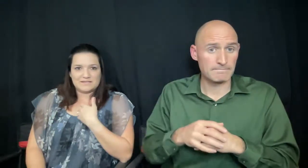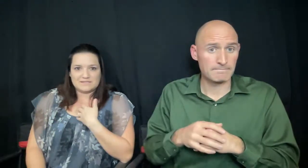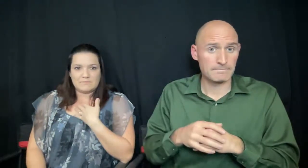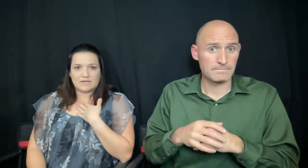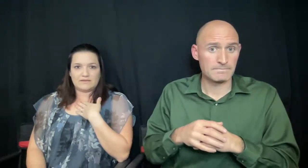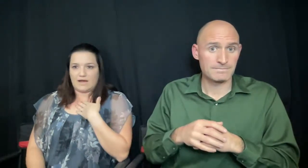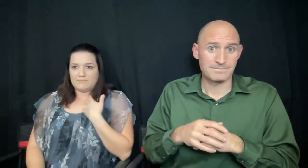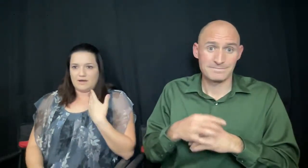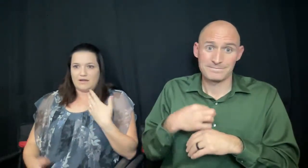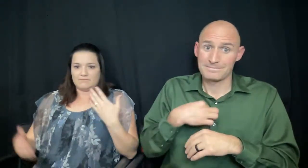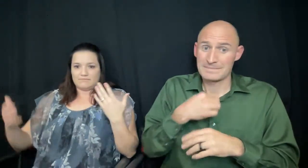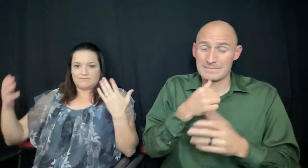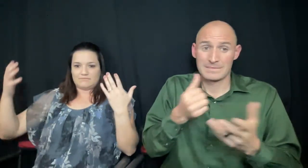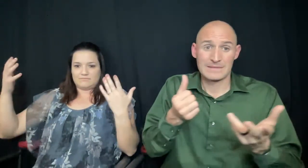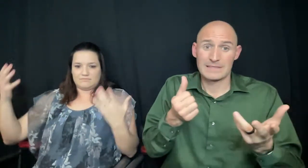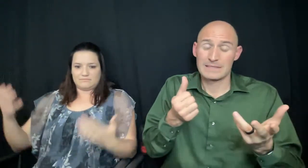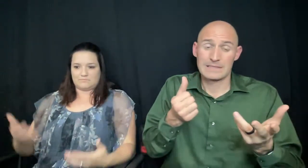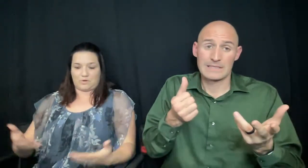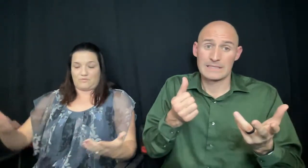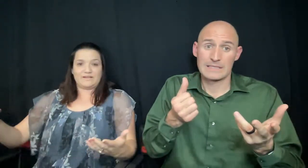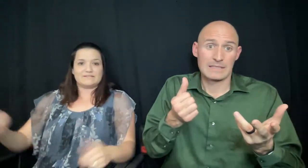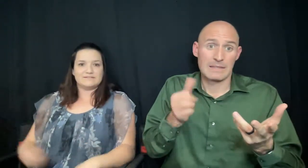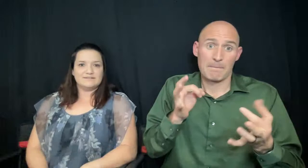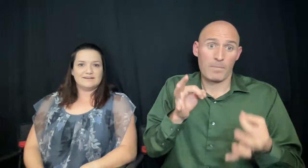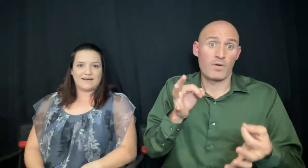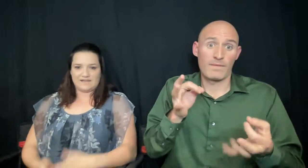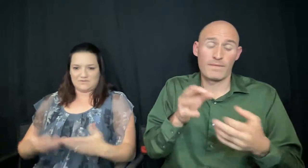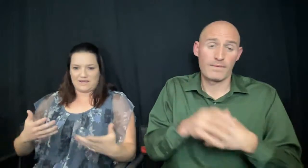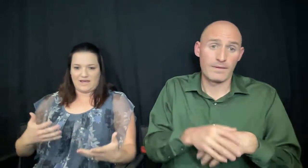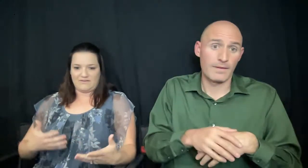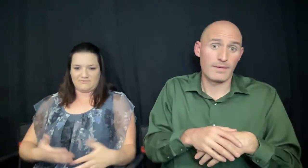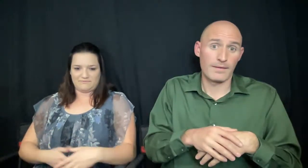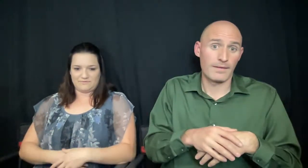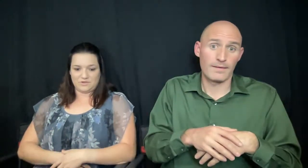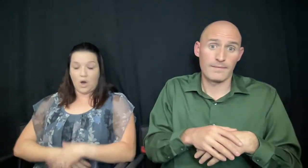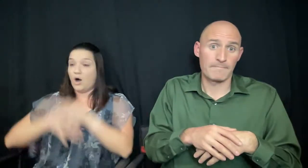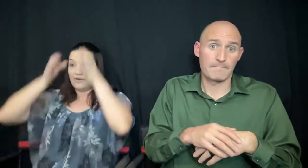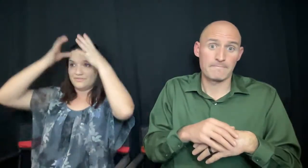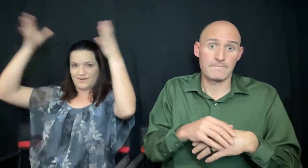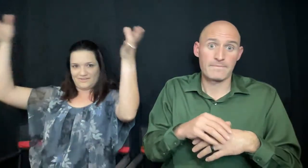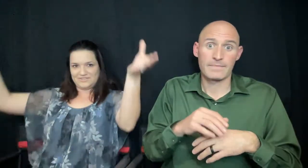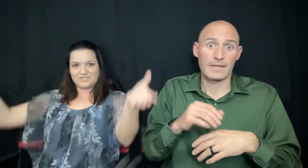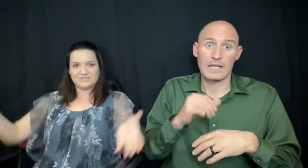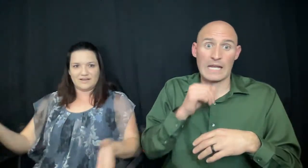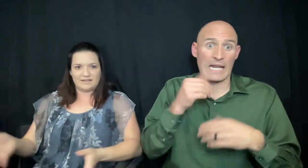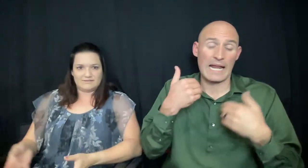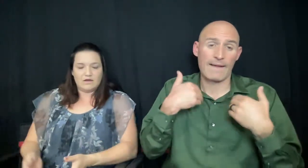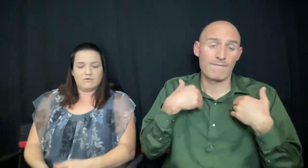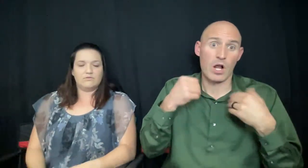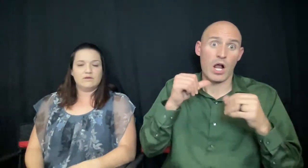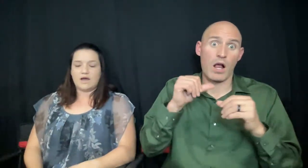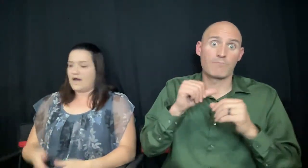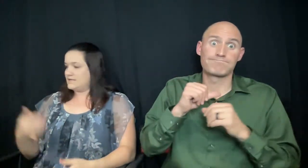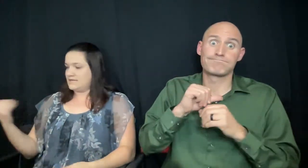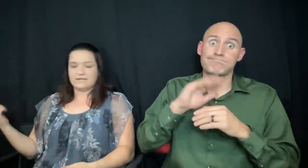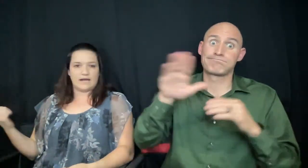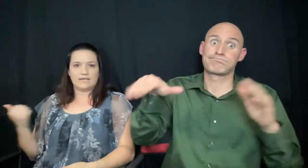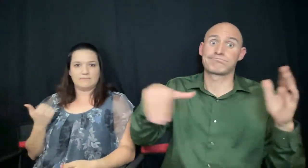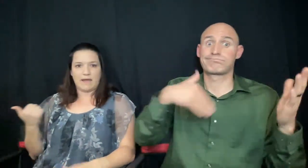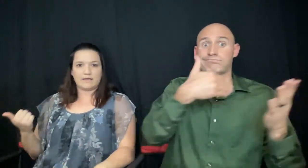Because I'm not perfect. I don't have, all the knowledge. I need backup.